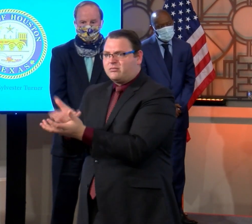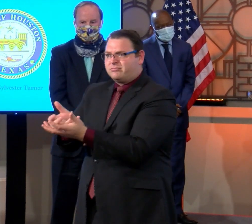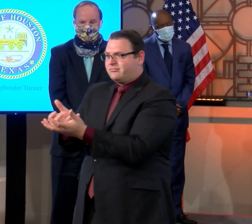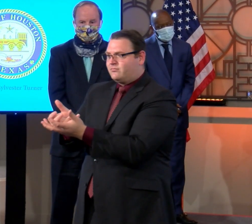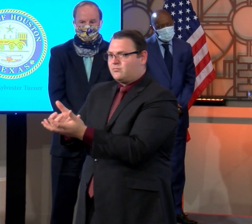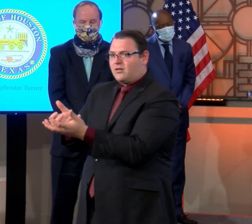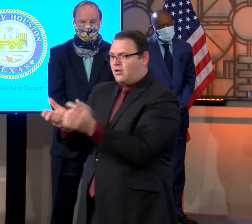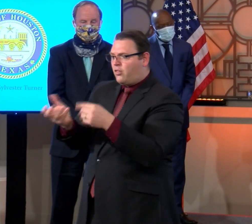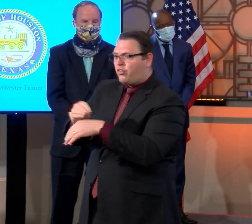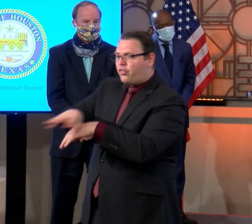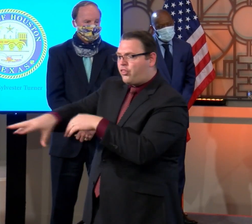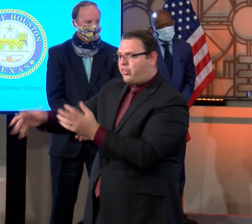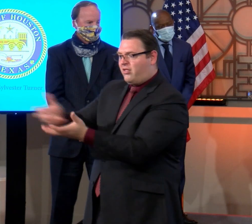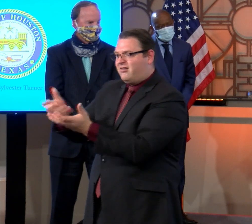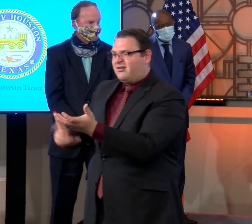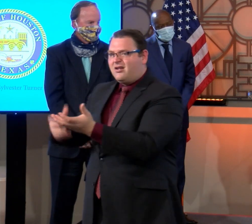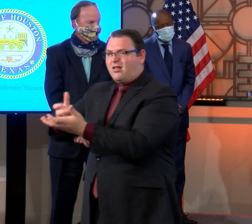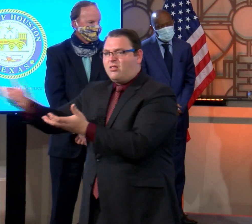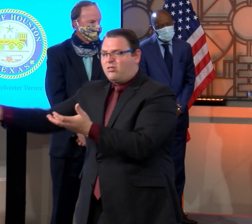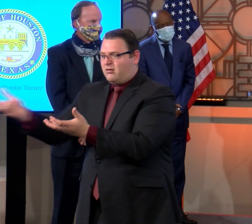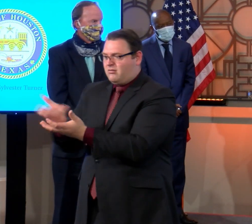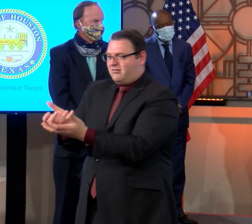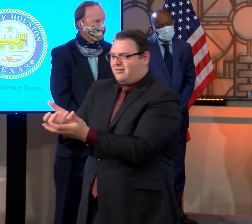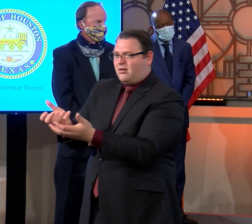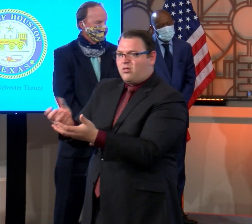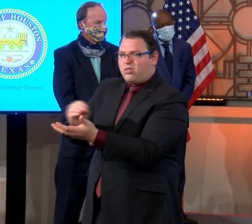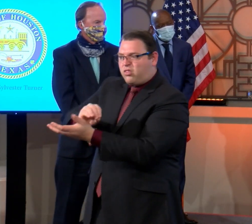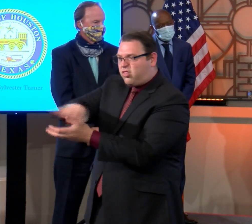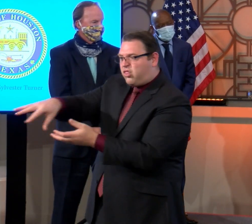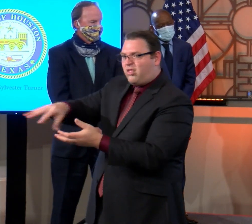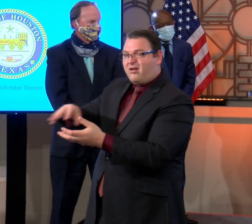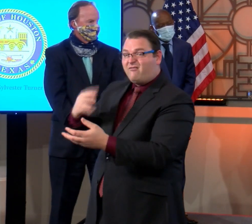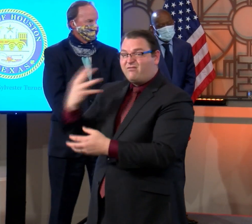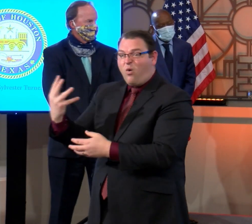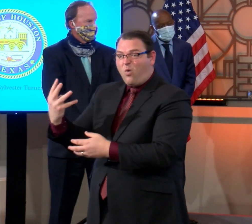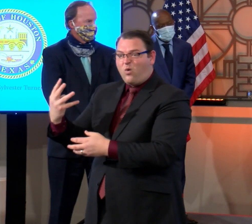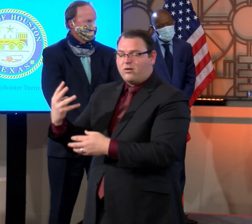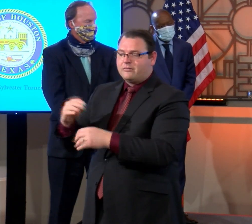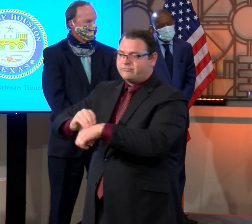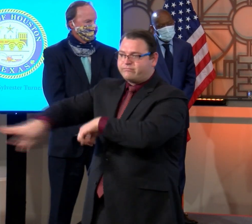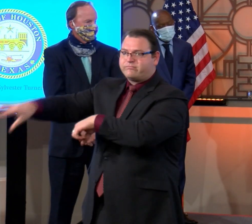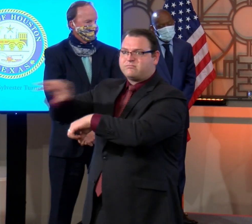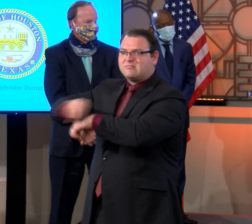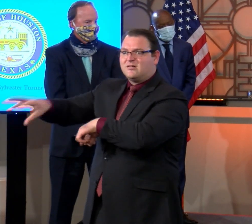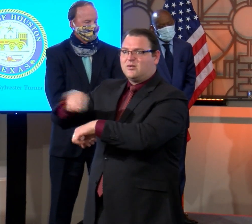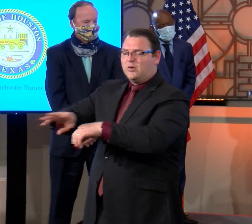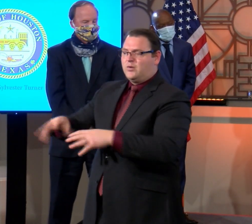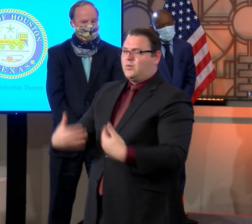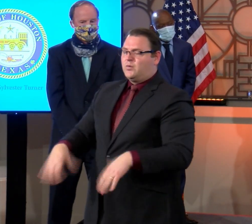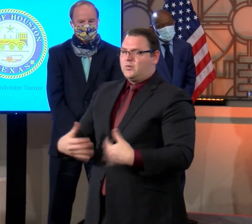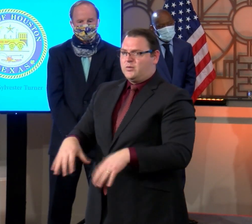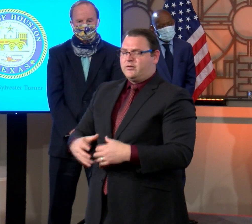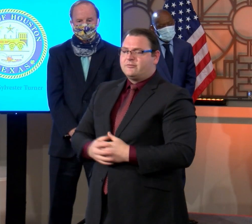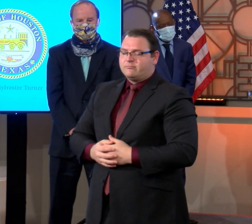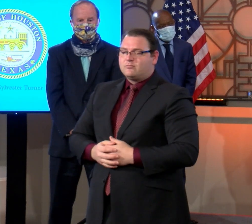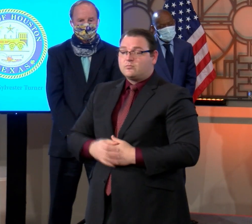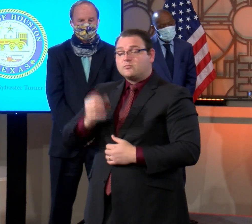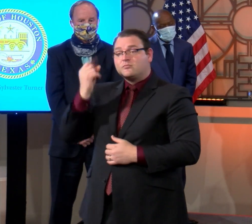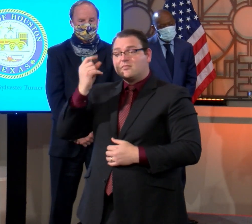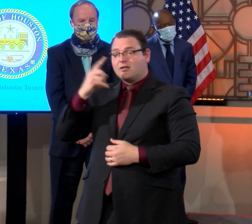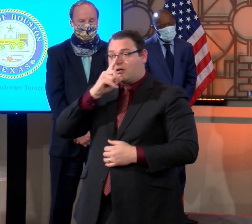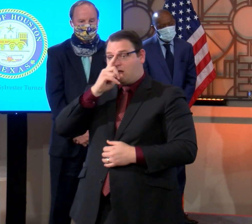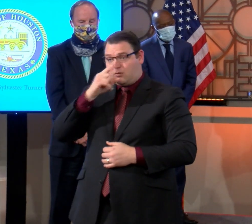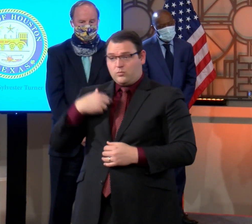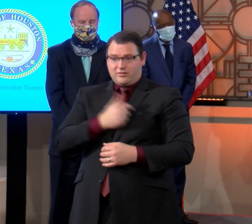the governor's comments about contact tracing that the state's going to do, and so I don't have any real insight into that. We'll have to wait and see what they mean by that. But as